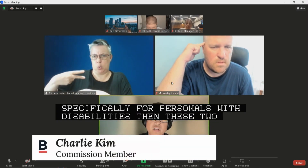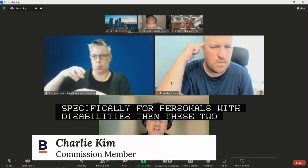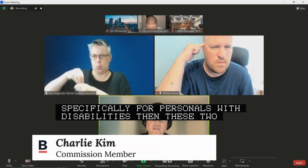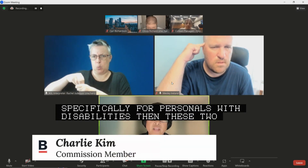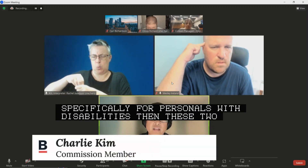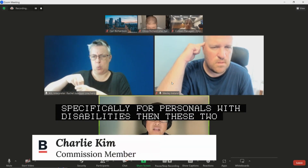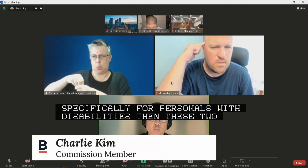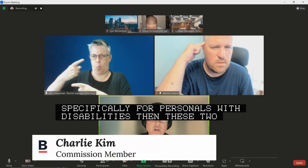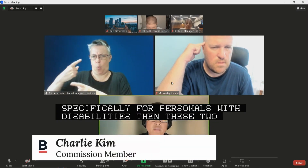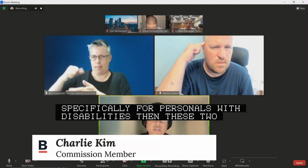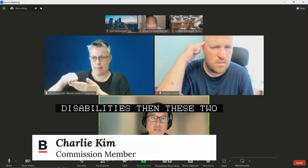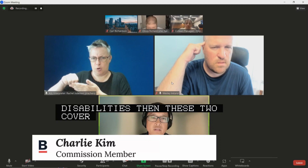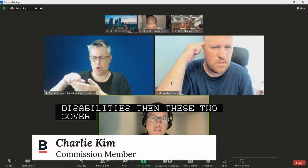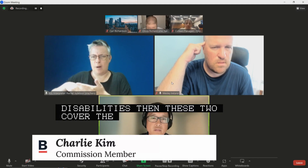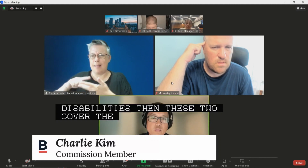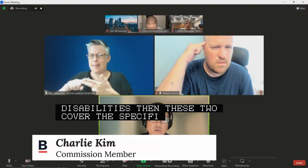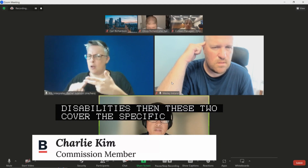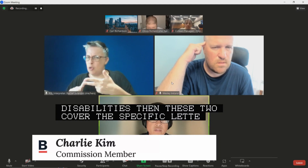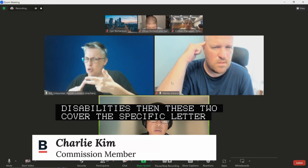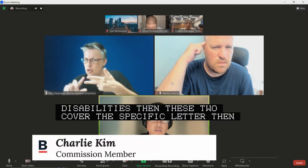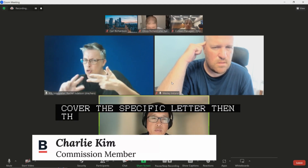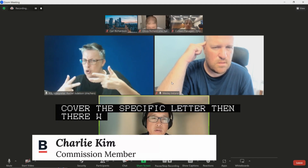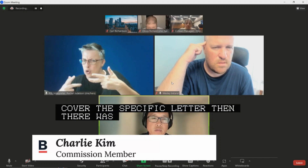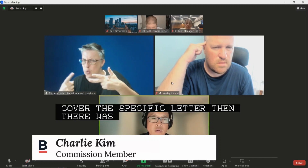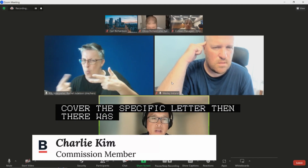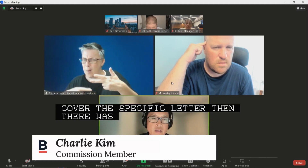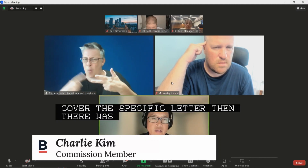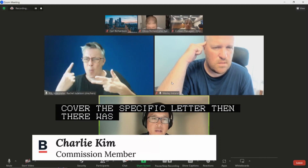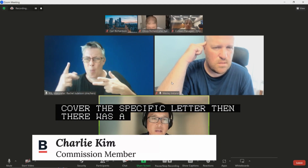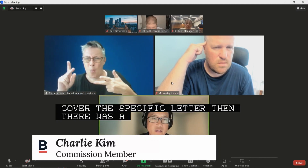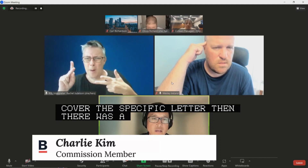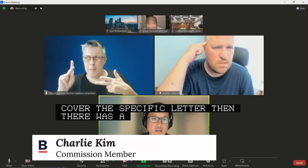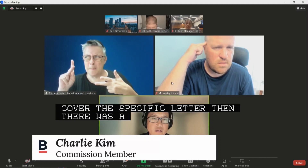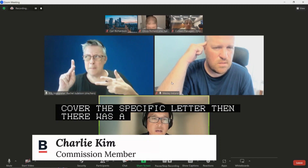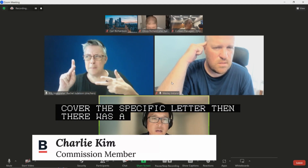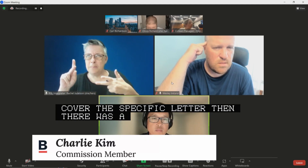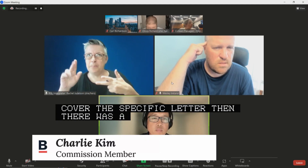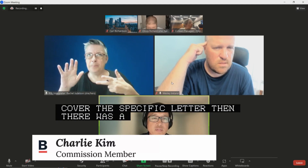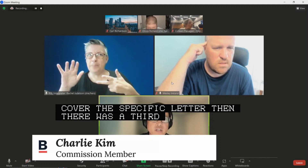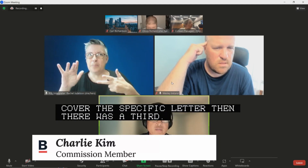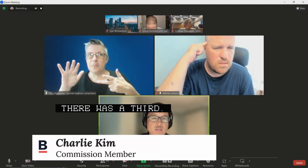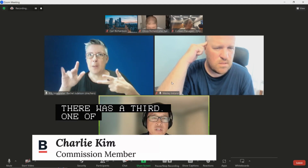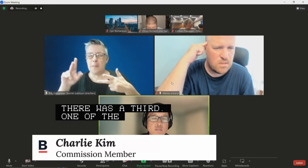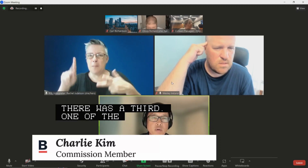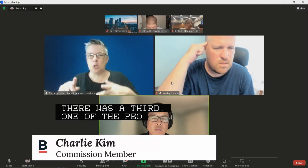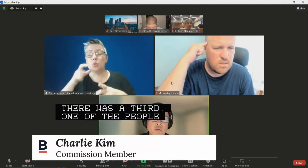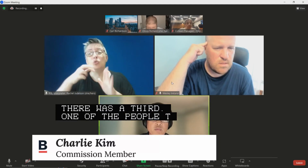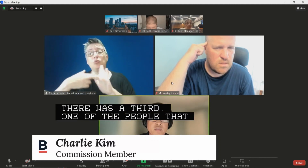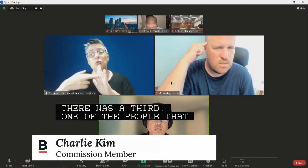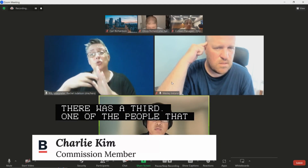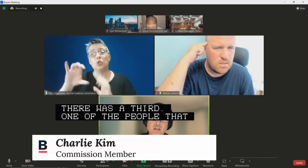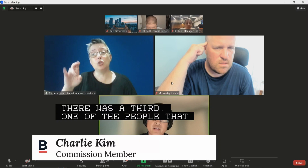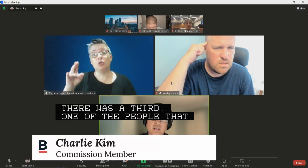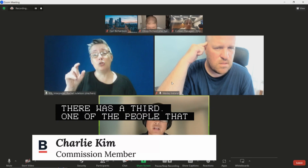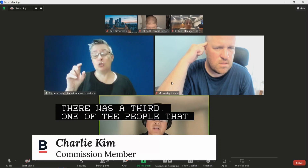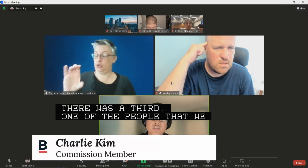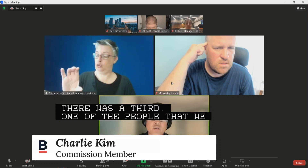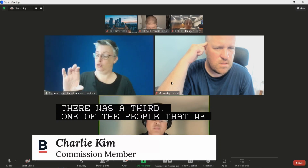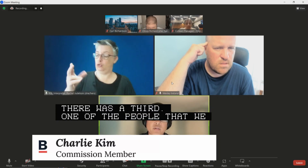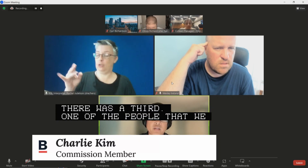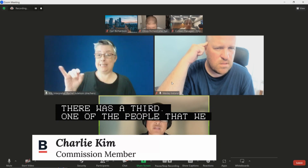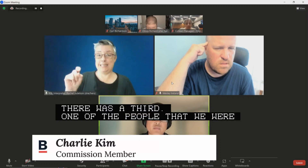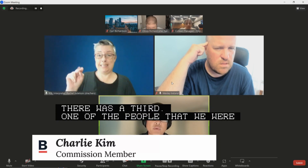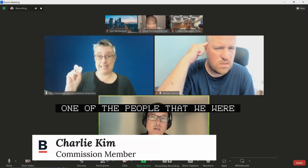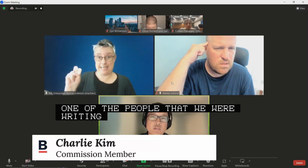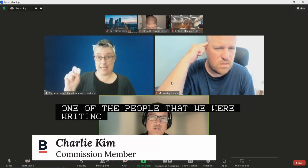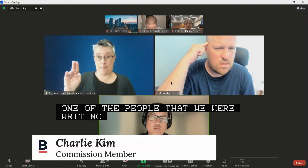third, and one of the people that we were writing, Representative Christine Barber, was supporting the third